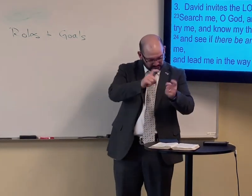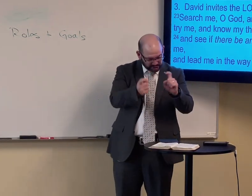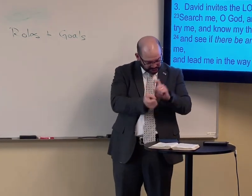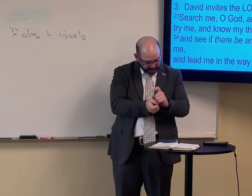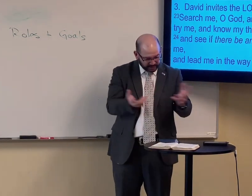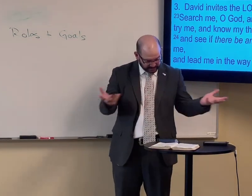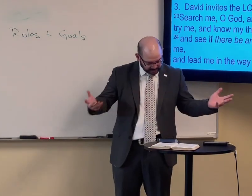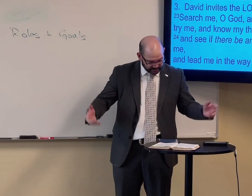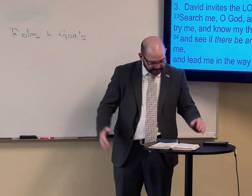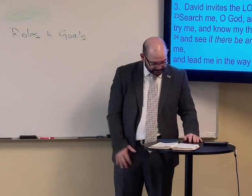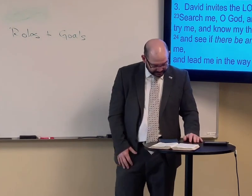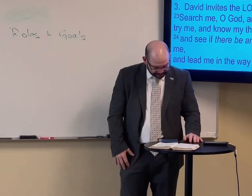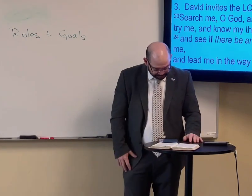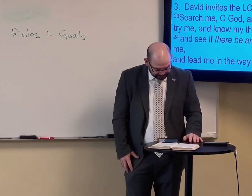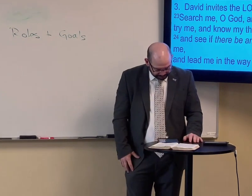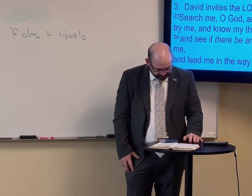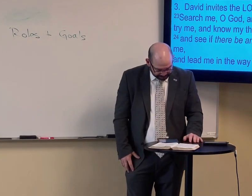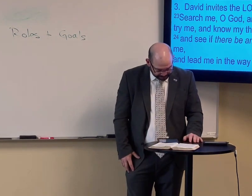that we can change.